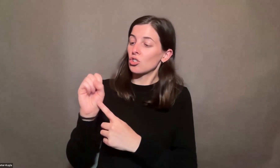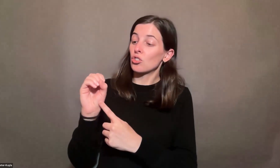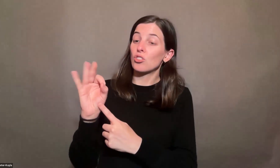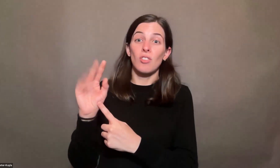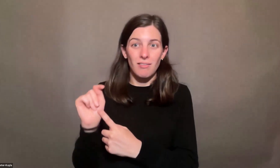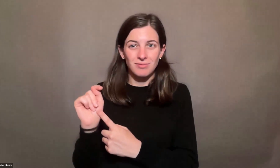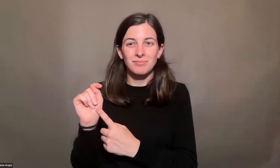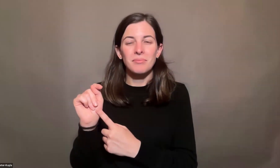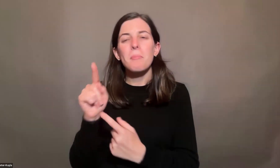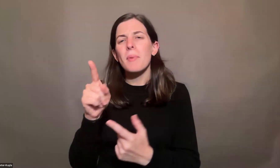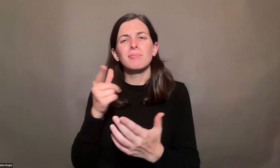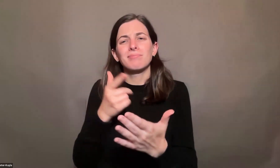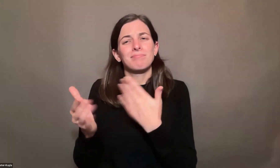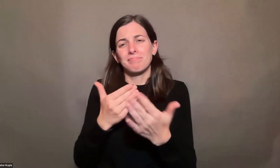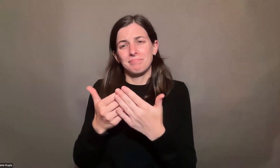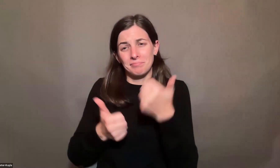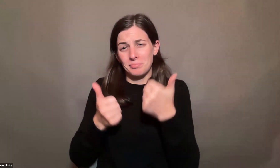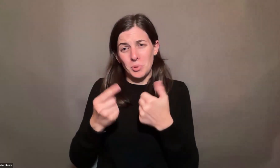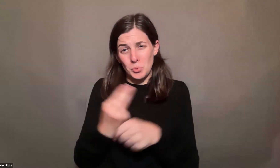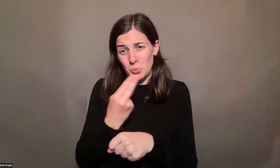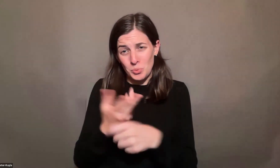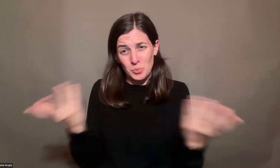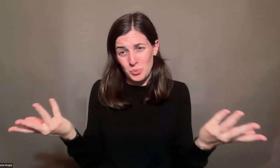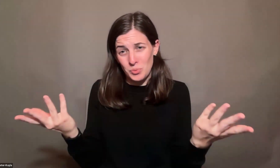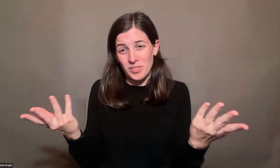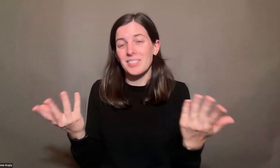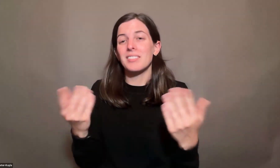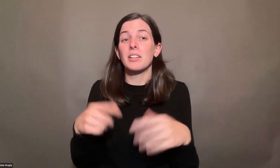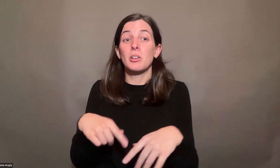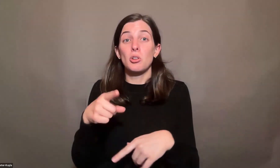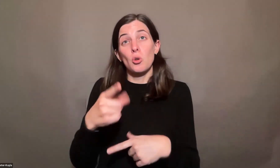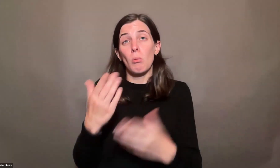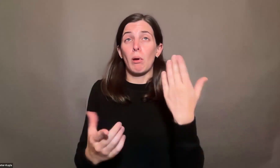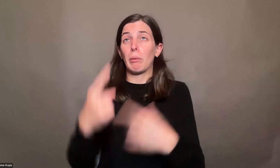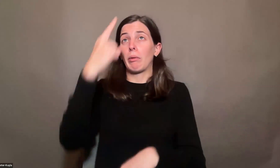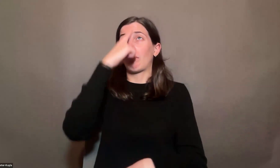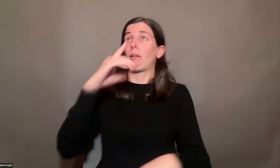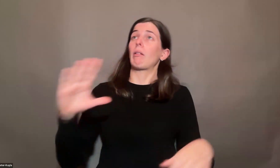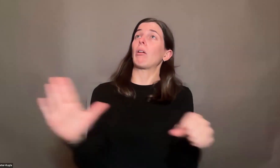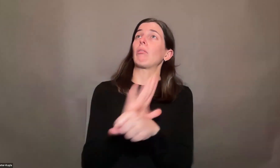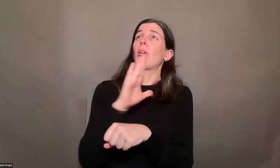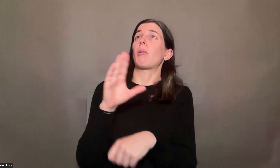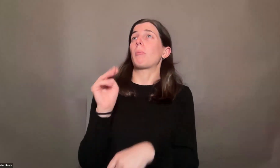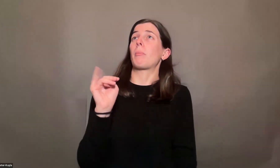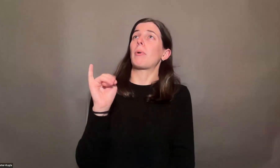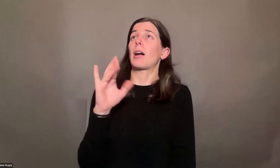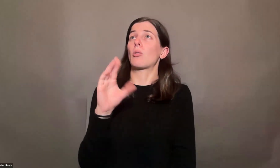using. So don't be put off if you think it's all about Microsoft. A lot of the things refer back to their tools because that's what we use in